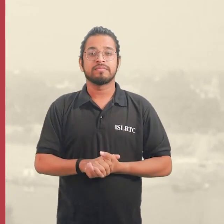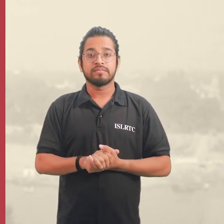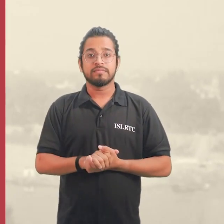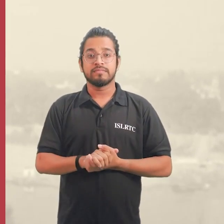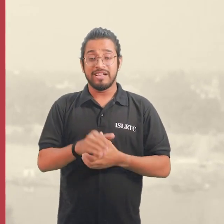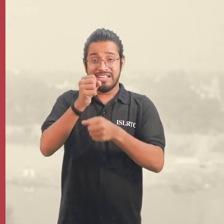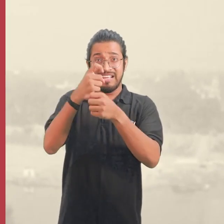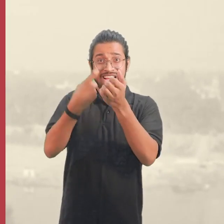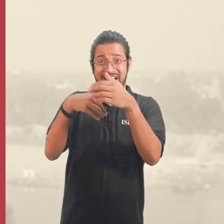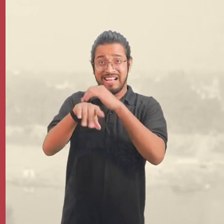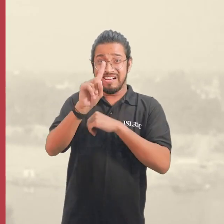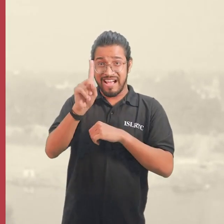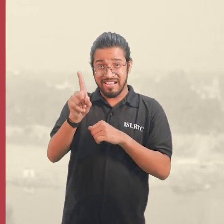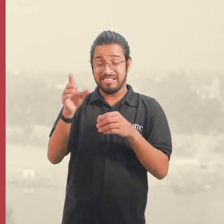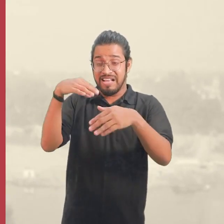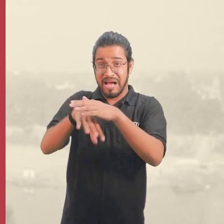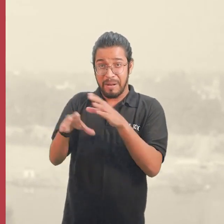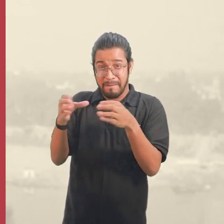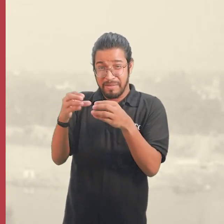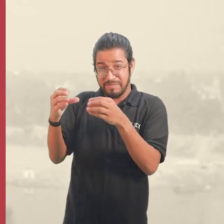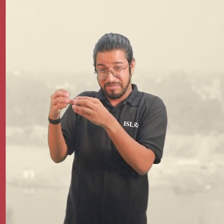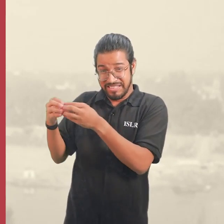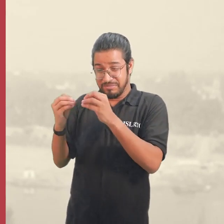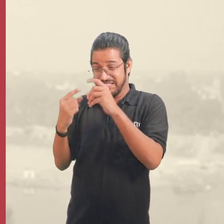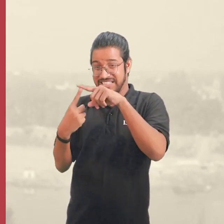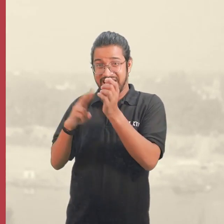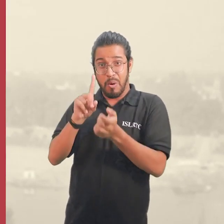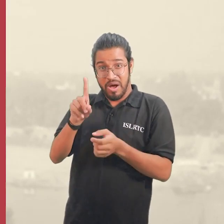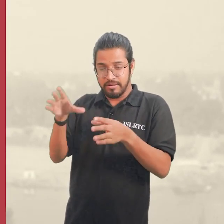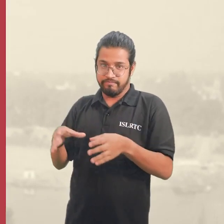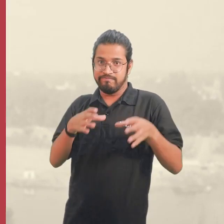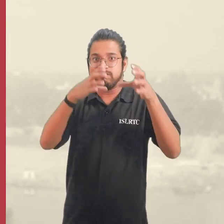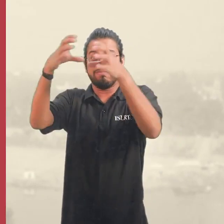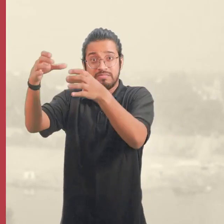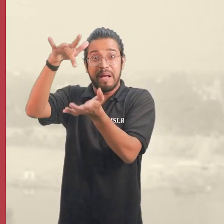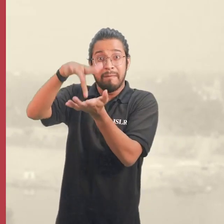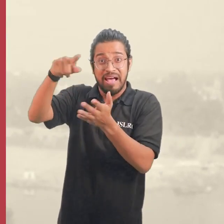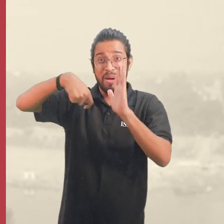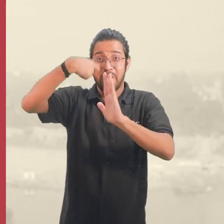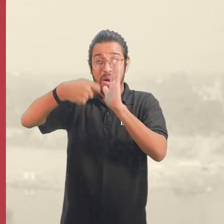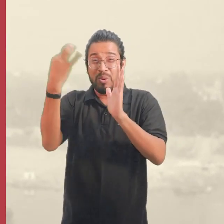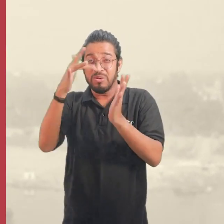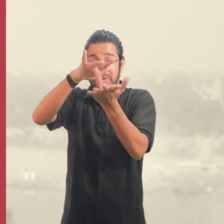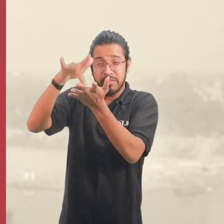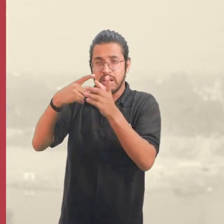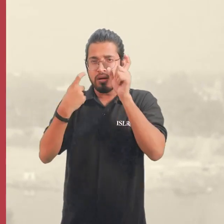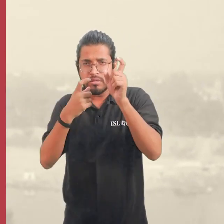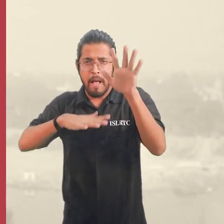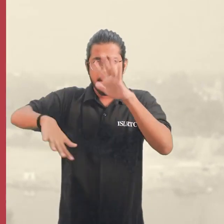Captain Pandey fought a heroic battle in capturing Khalughar in July